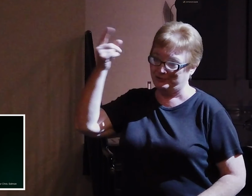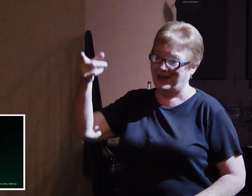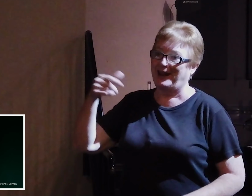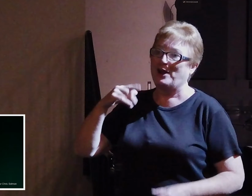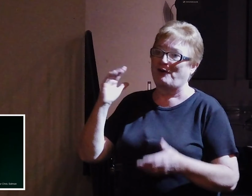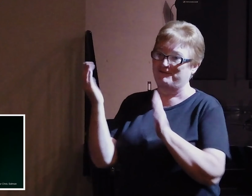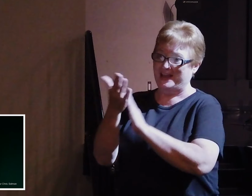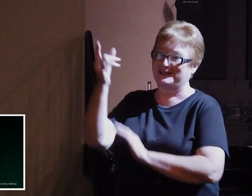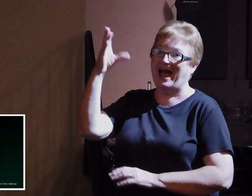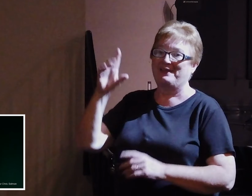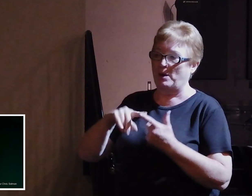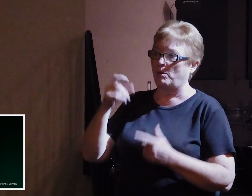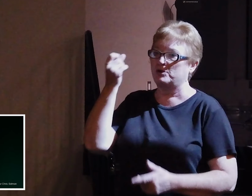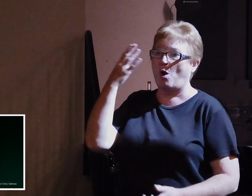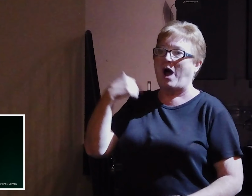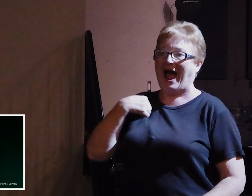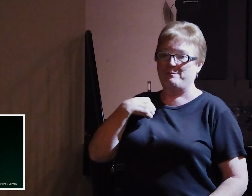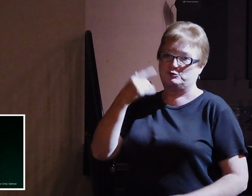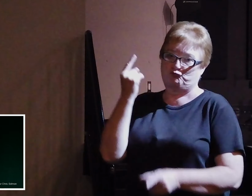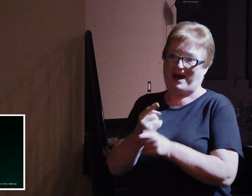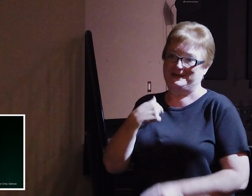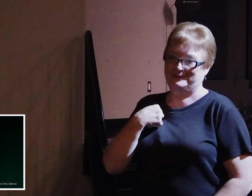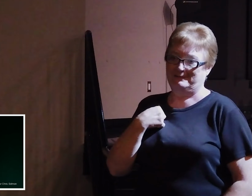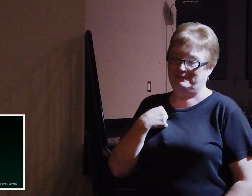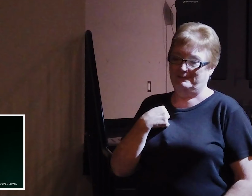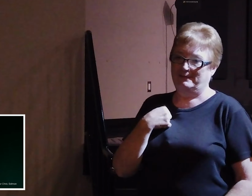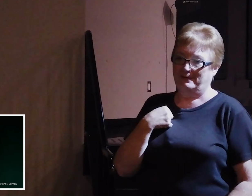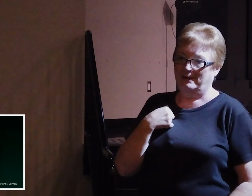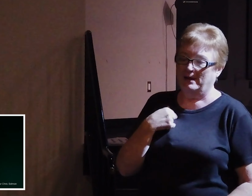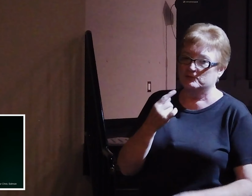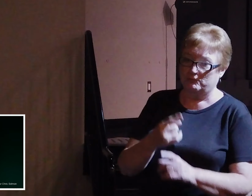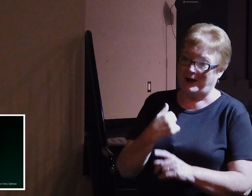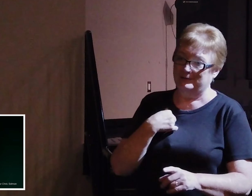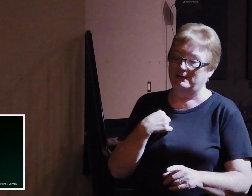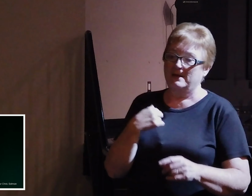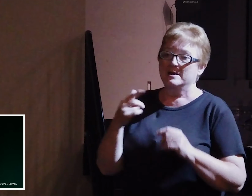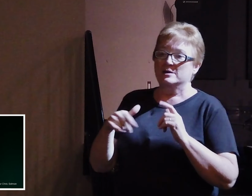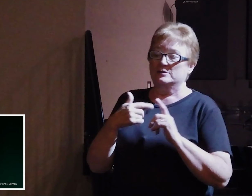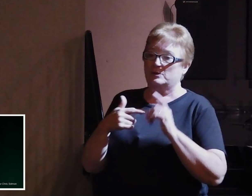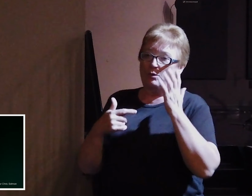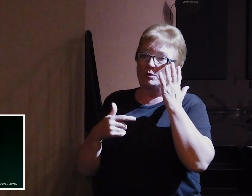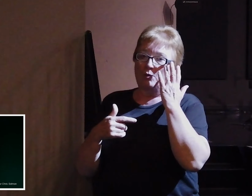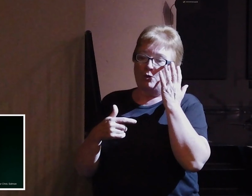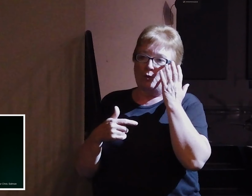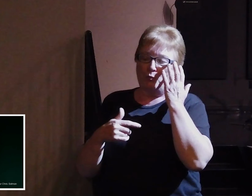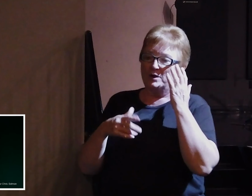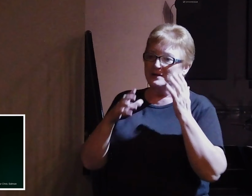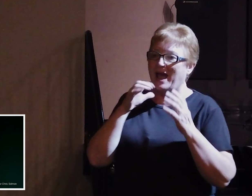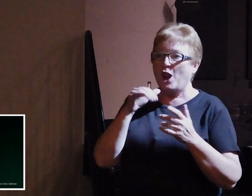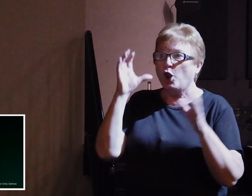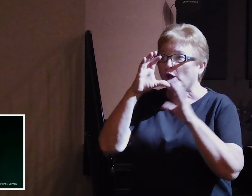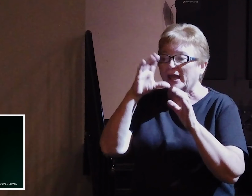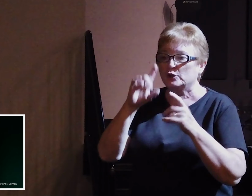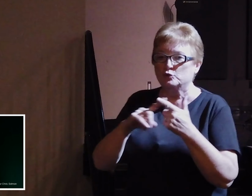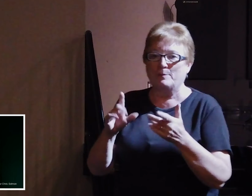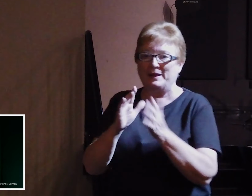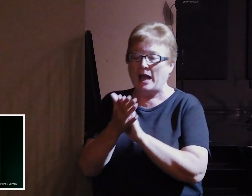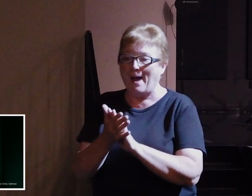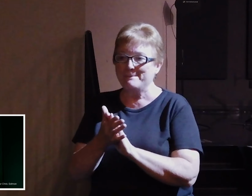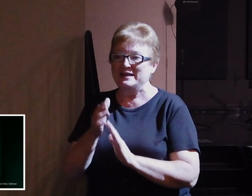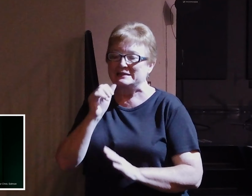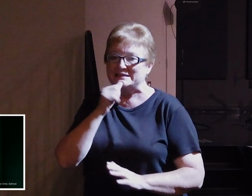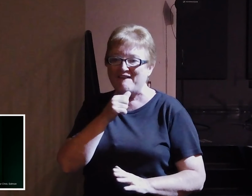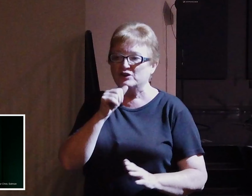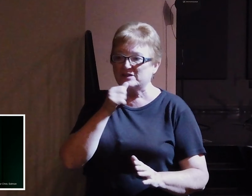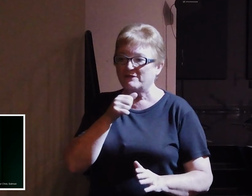minimize unnecessary suffering here and now, which is always a good thing. We're not looking for it. We're not going out of our way to poke the bee's